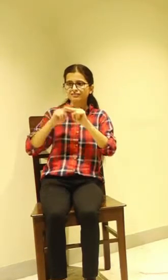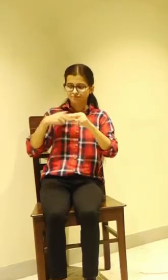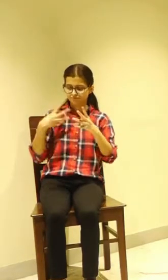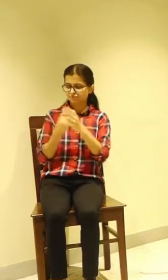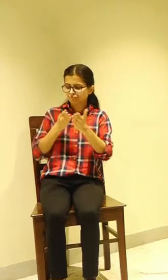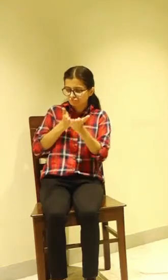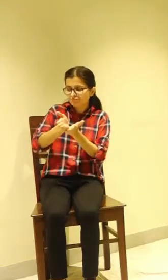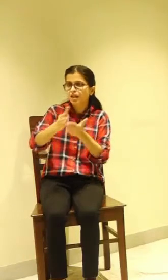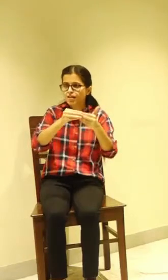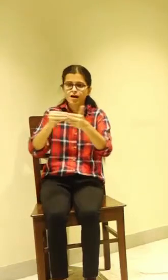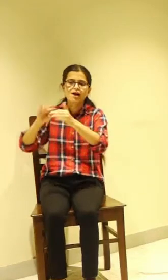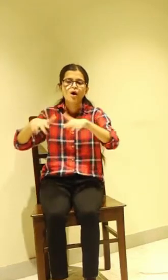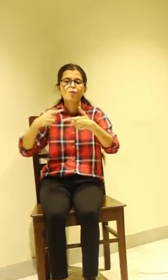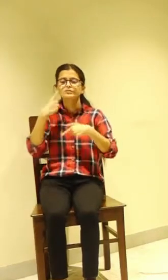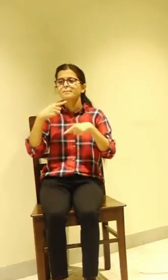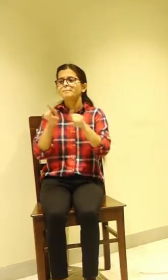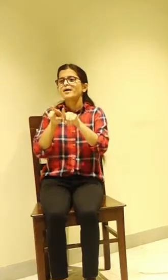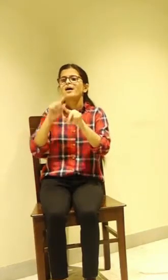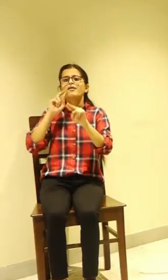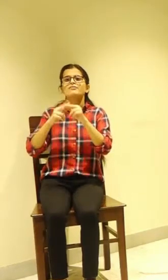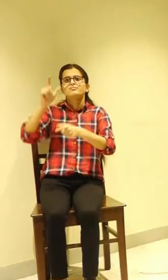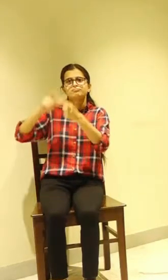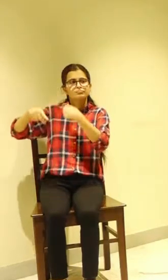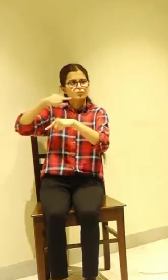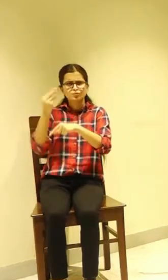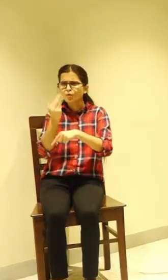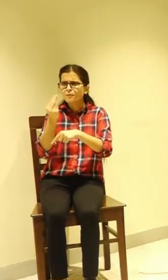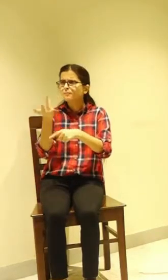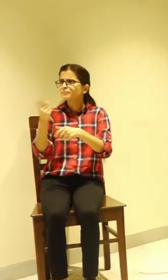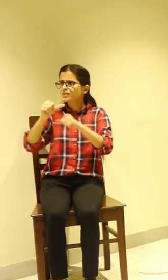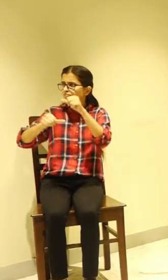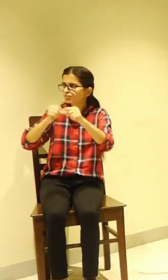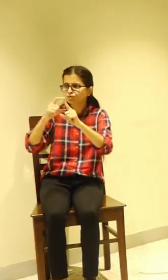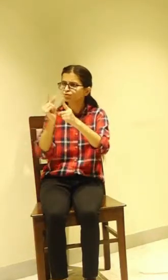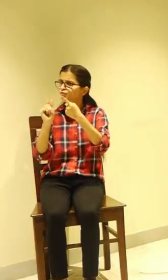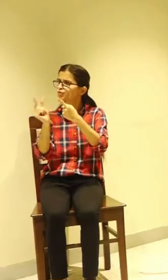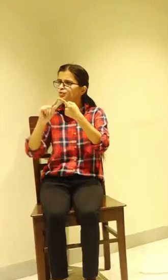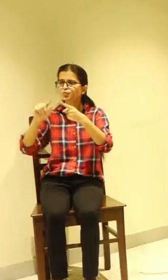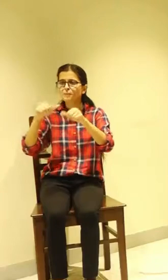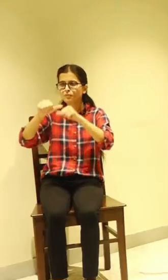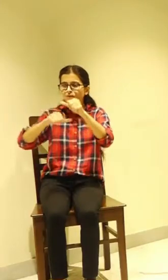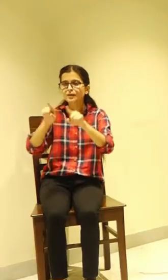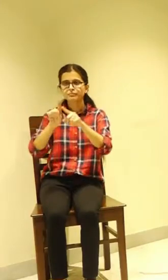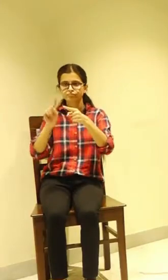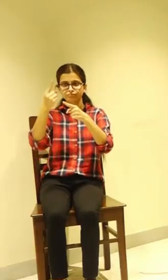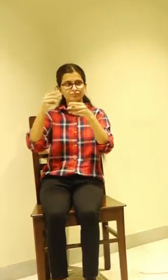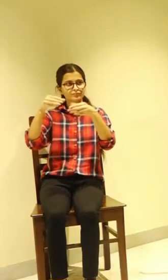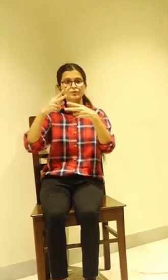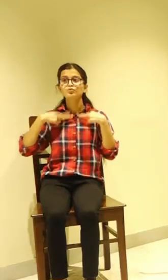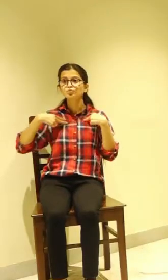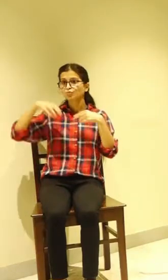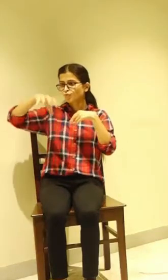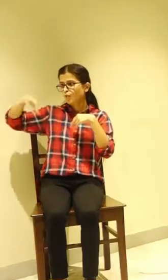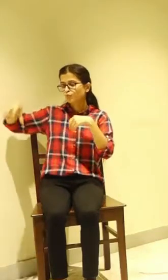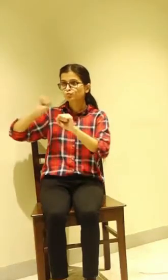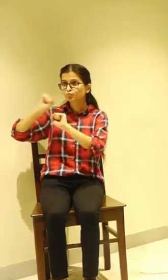us. As we were discussing these two alternatives of due process and procedure established by law, under one, courts are not